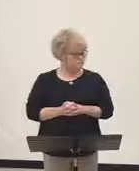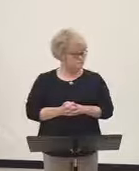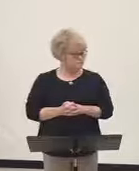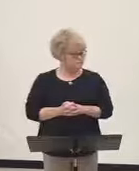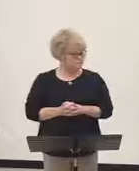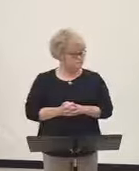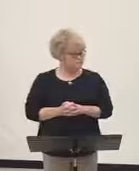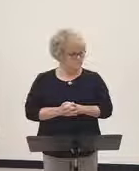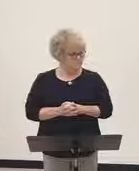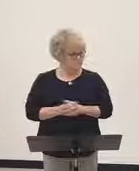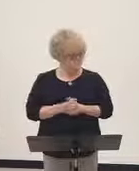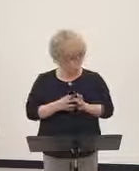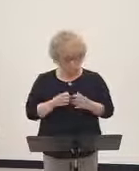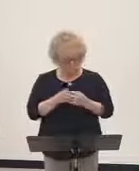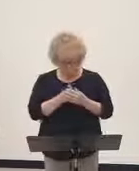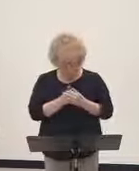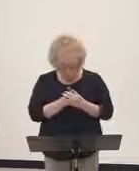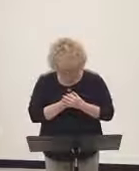up for you."